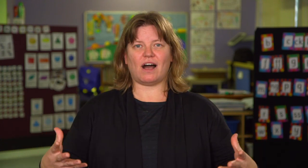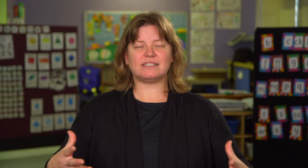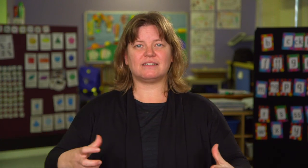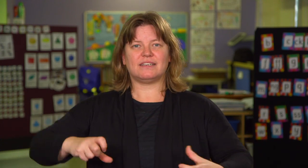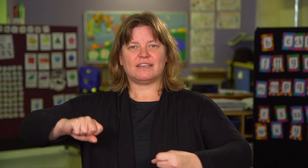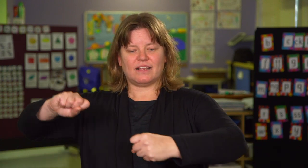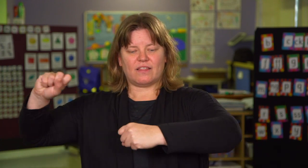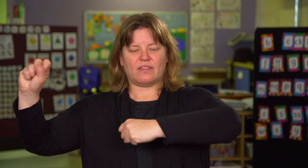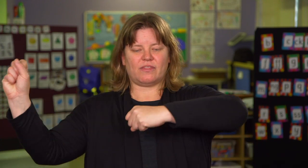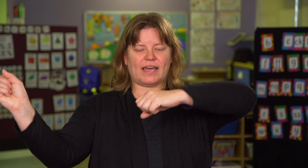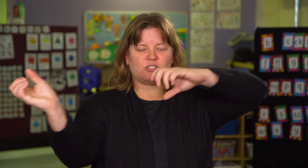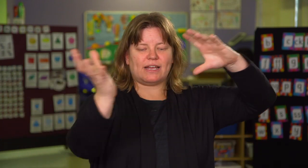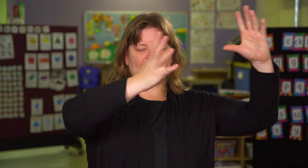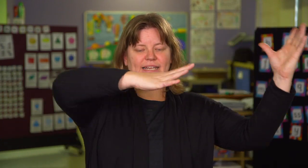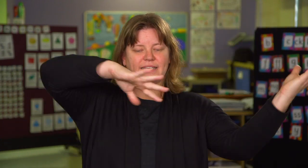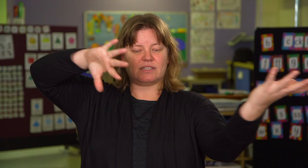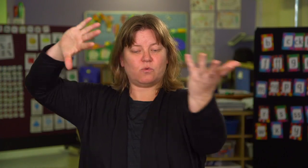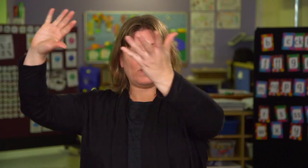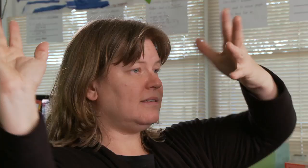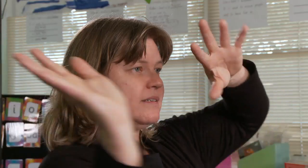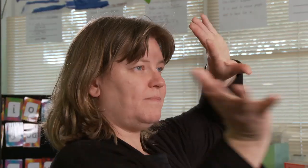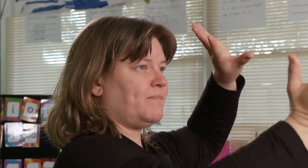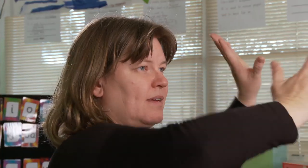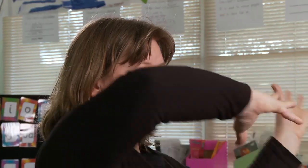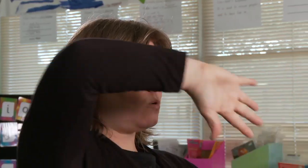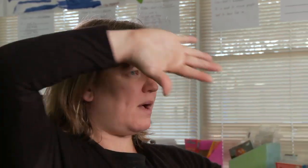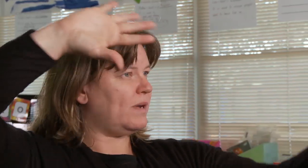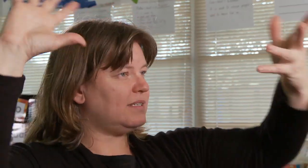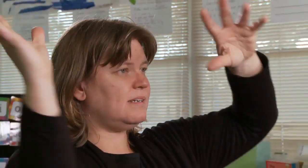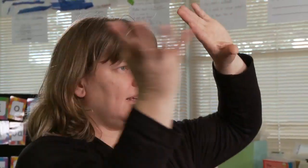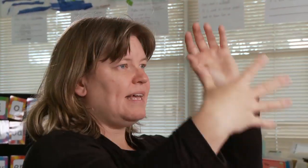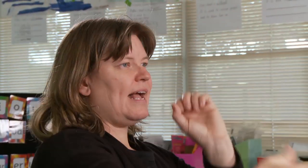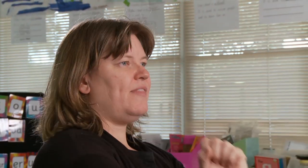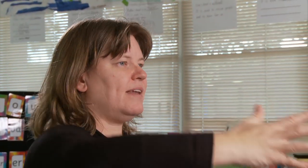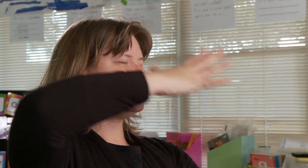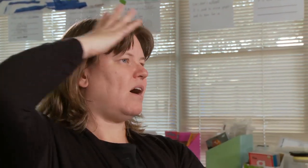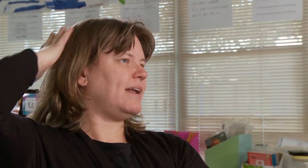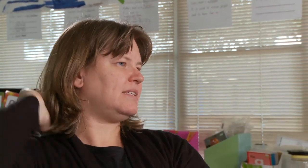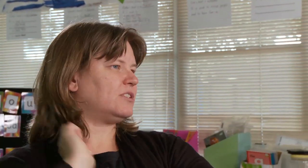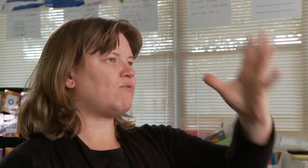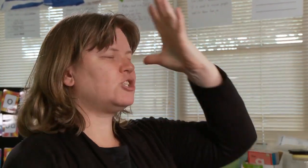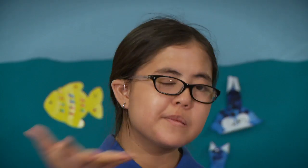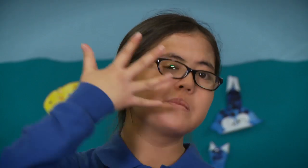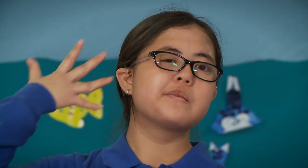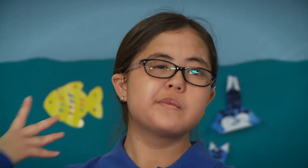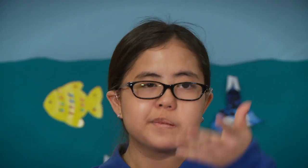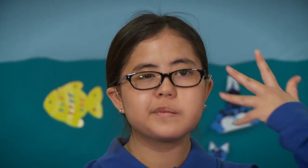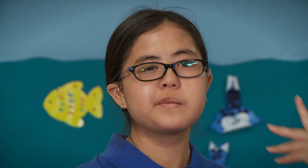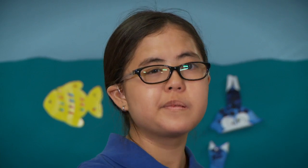night. They translated it as the wind, and it's quite windy, and then a sign as if it's rushing by. The wind's coming